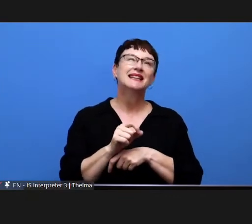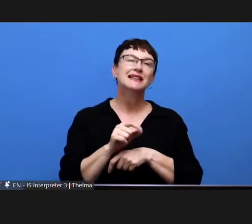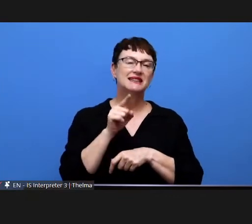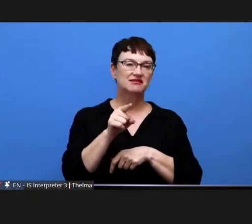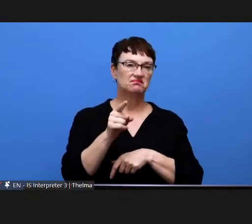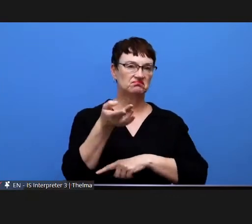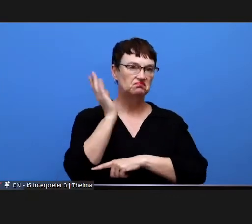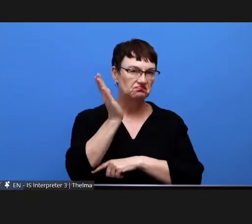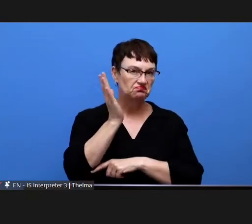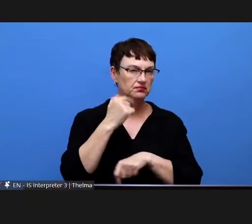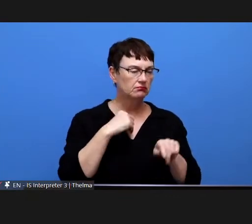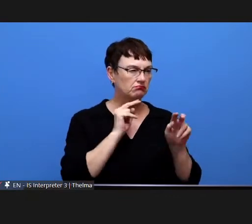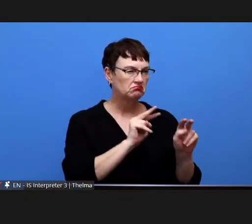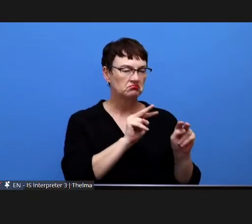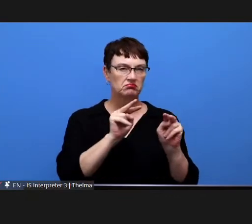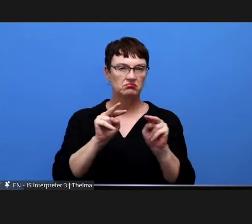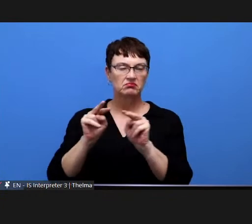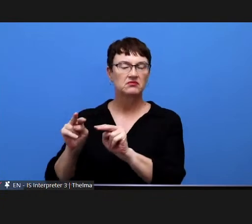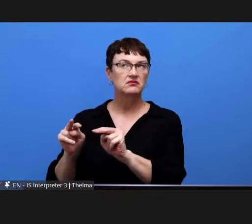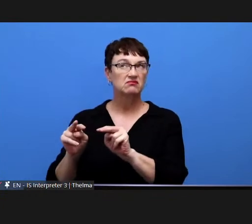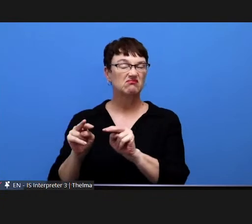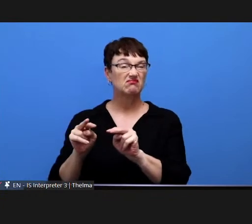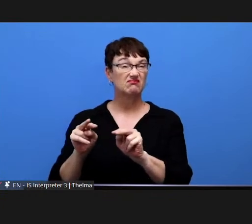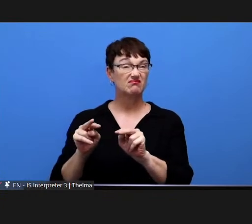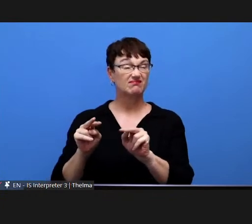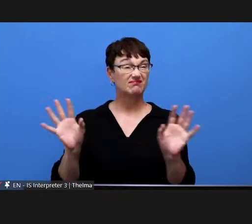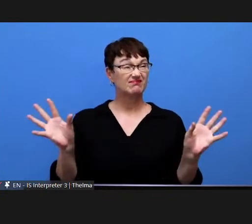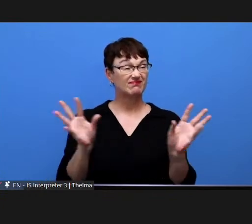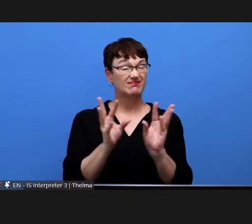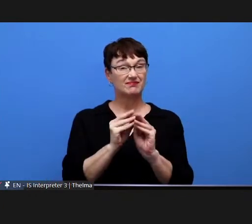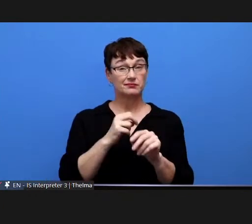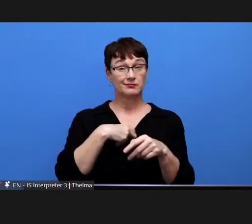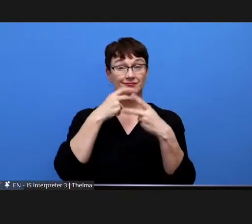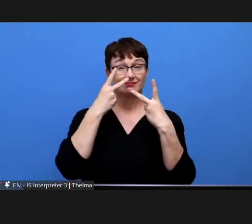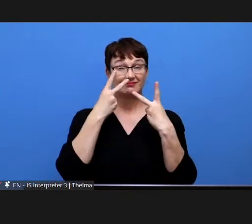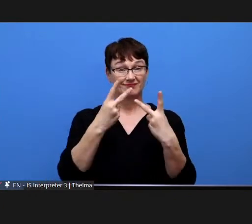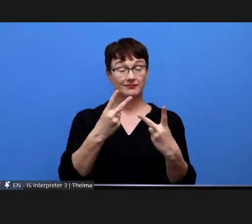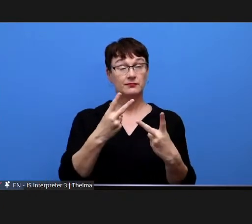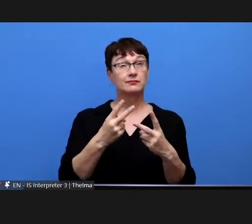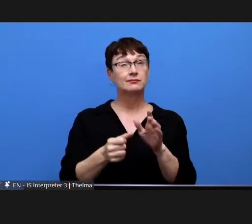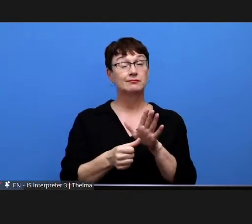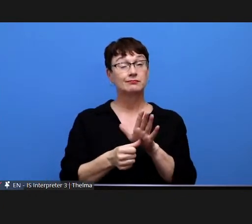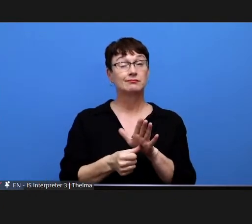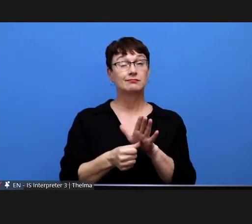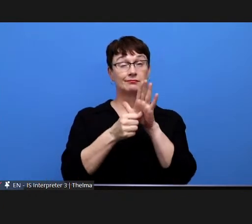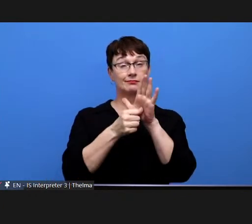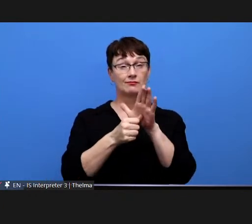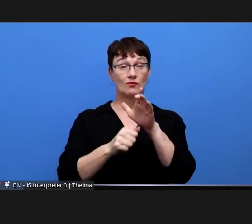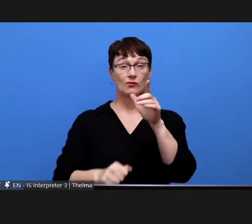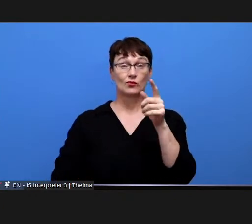emerging is that the VLA should be anchored in